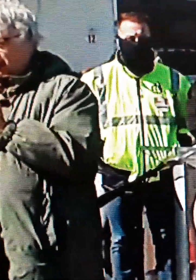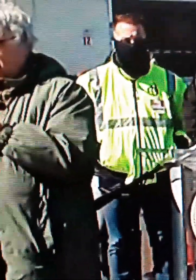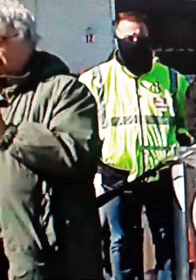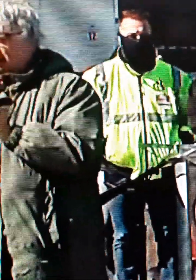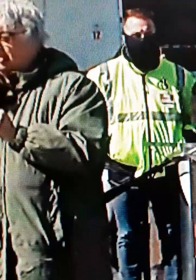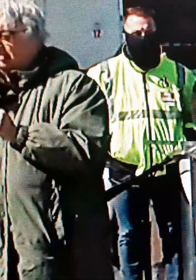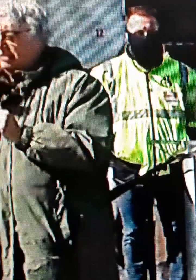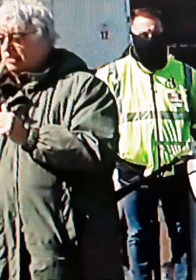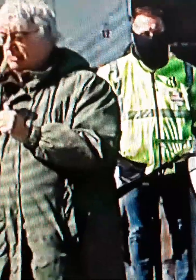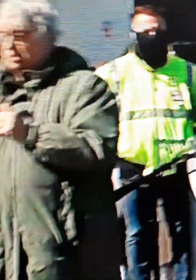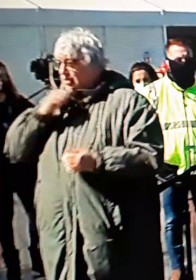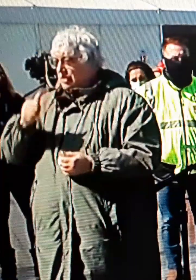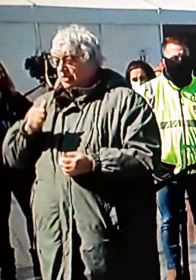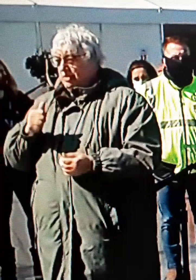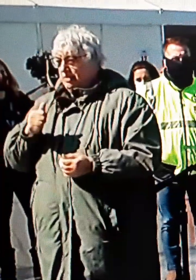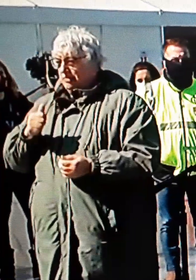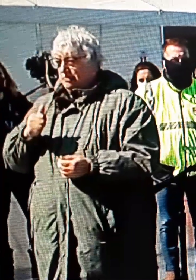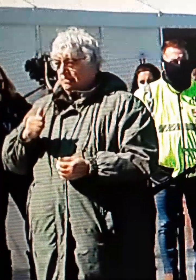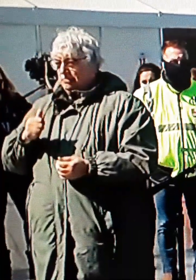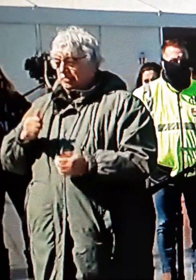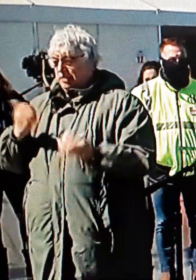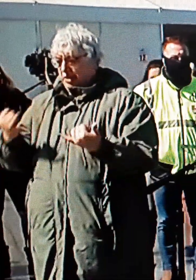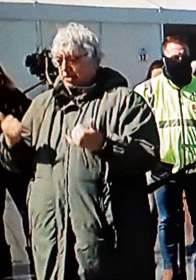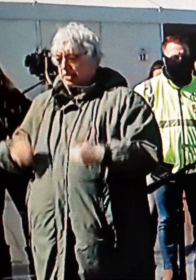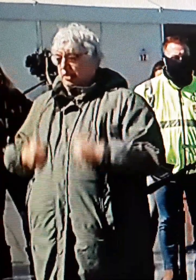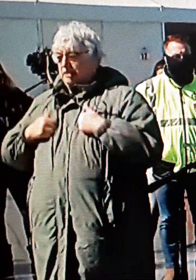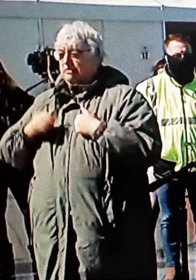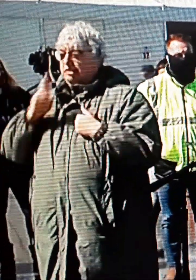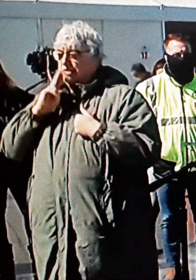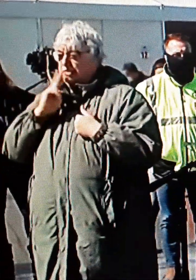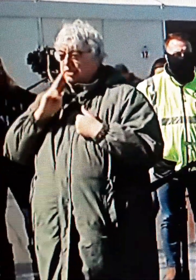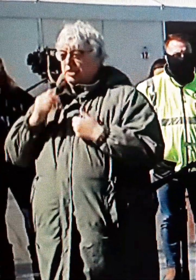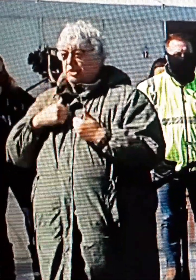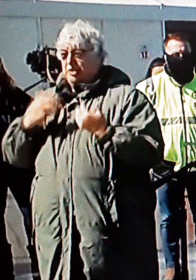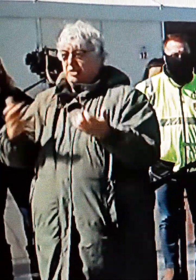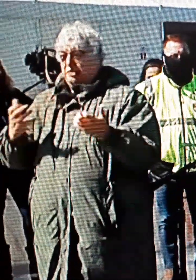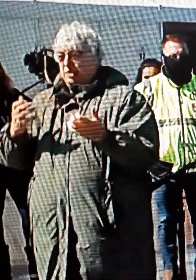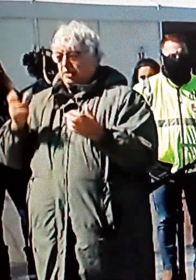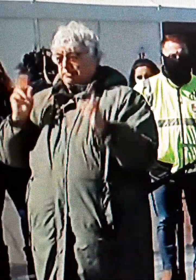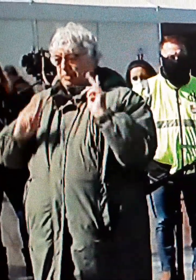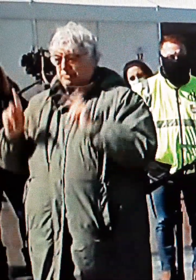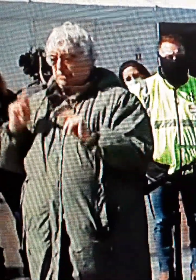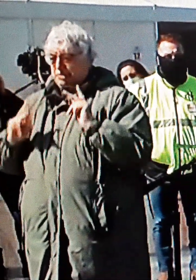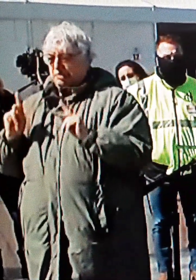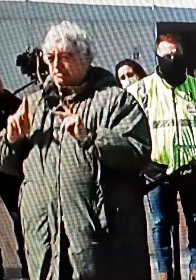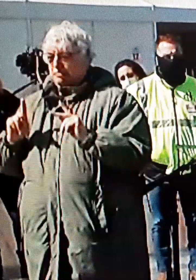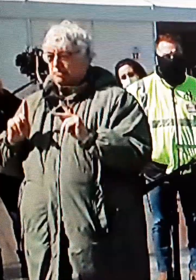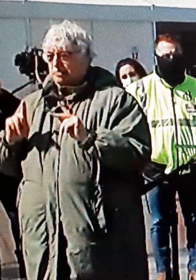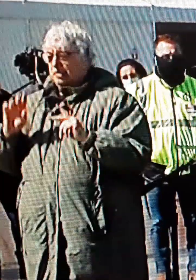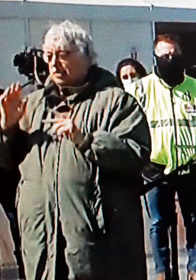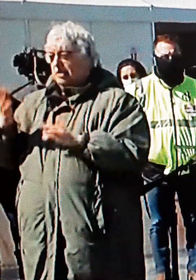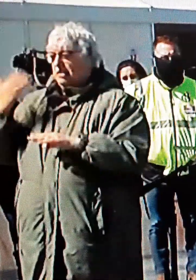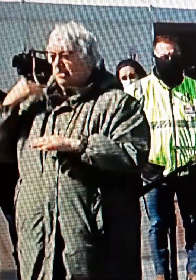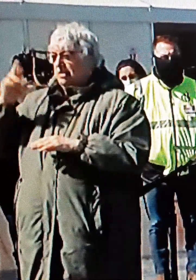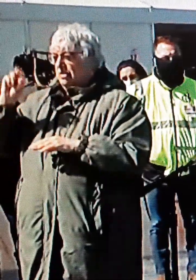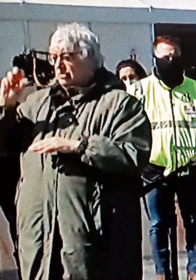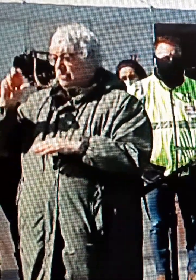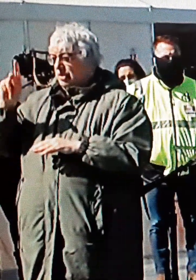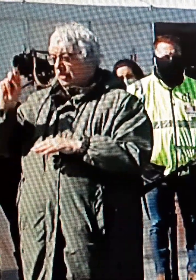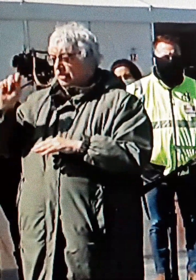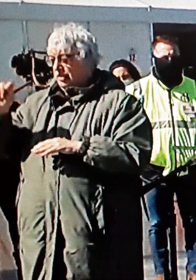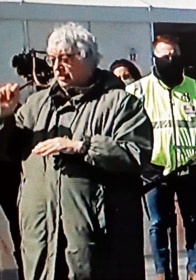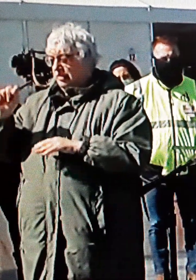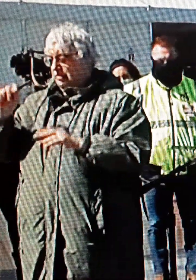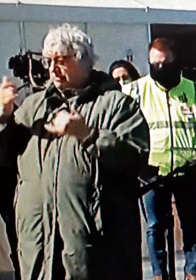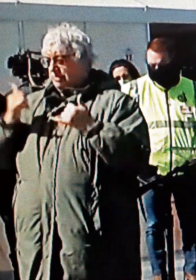Rockets, Tad Brown, in the city of Houston. So I do want to acknowledge the former Rocket players